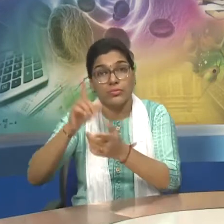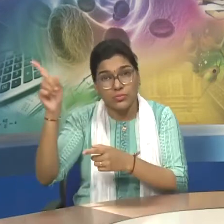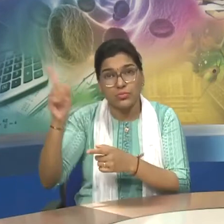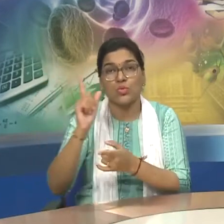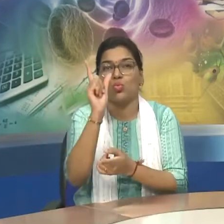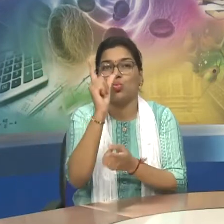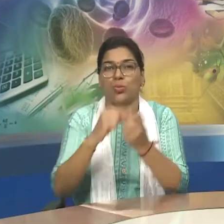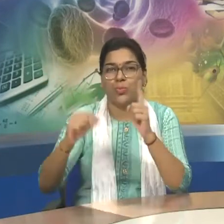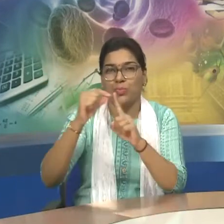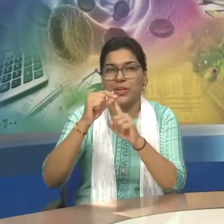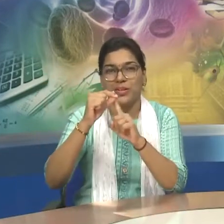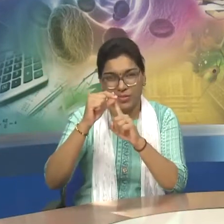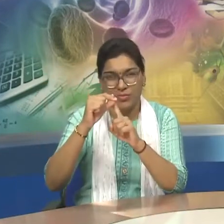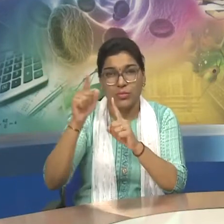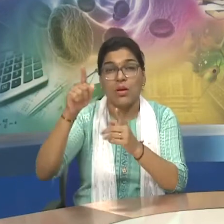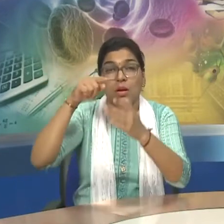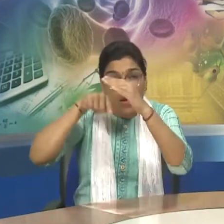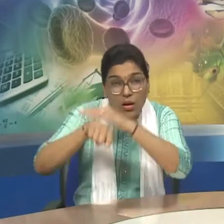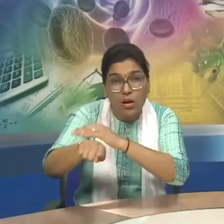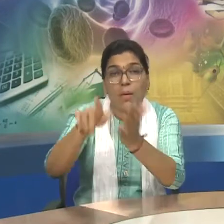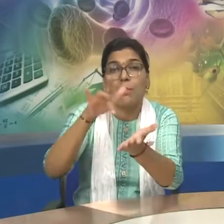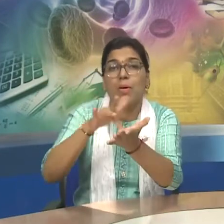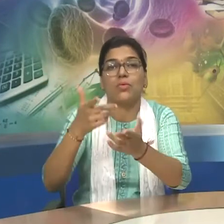Uttar Pradesh.